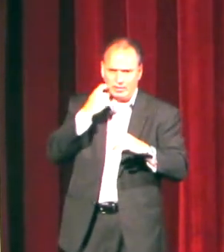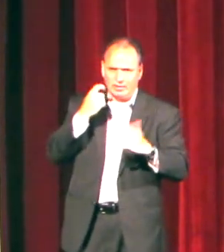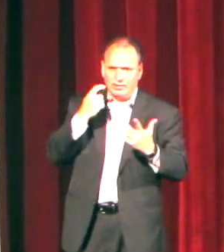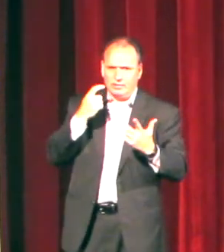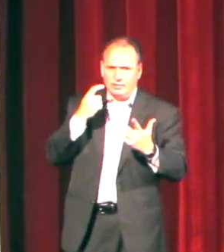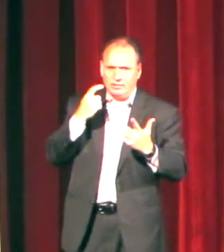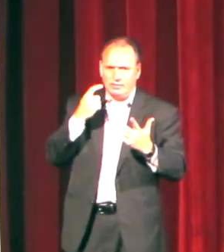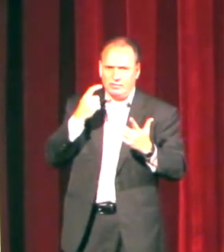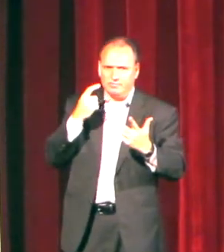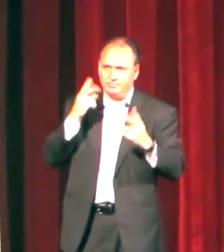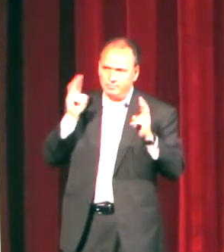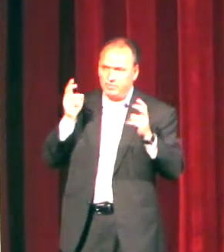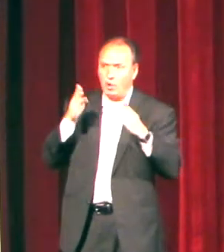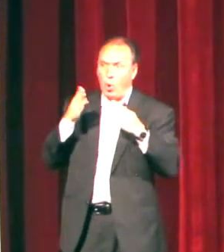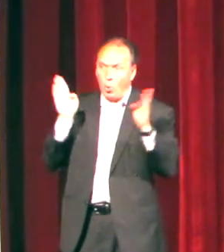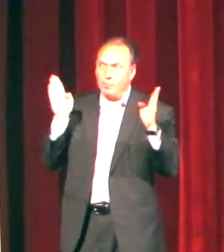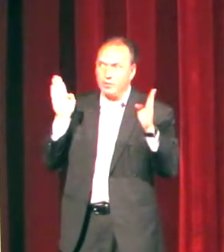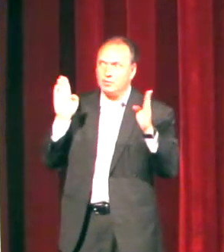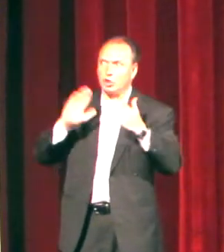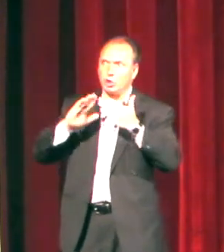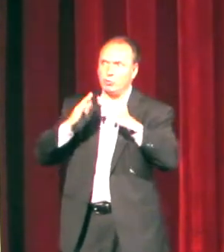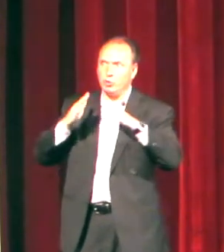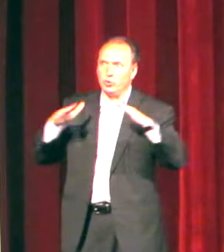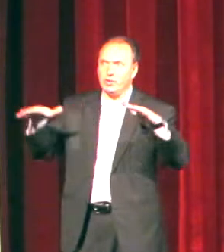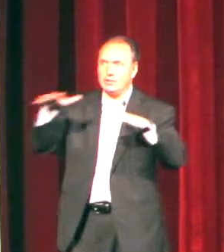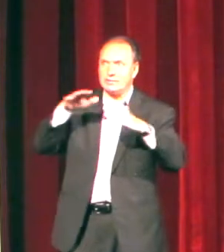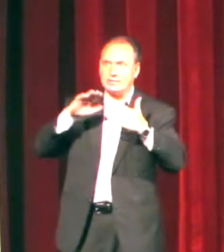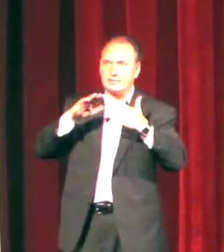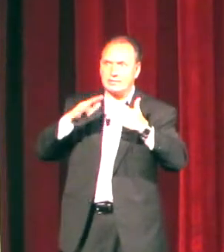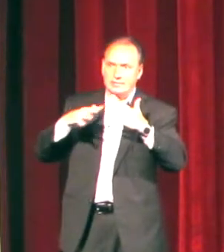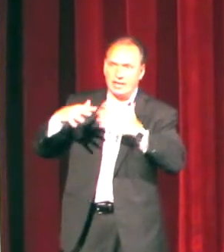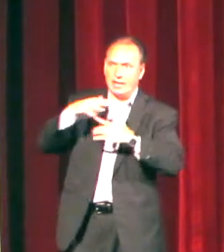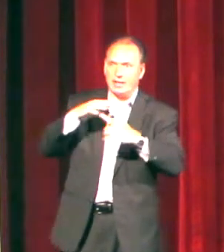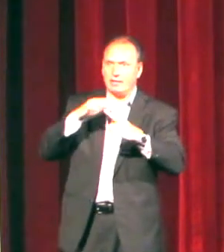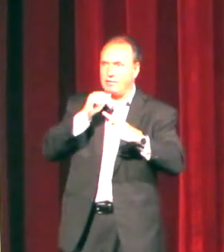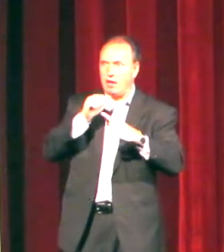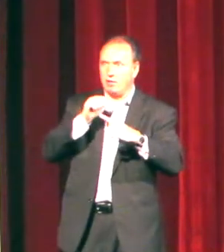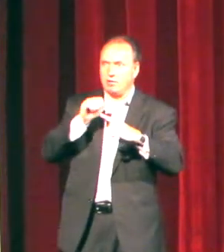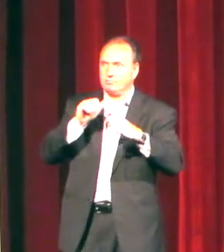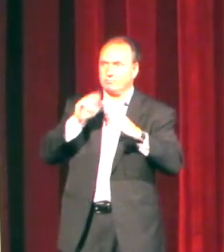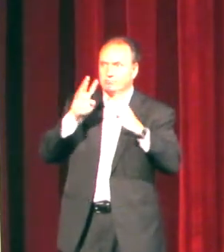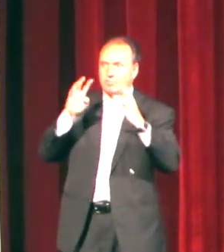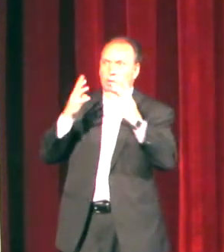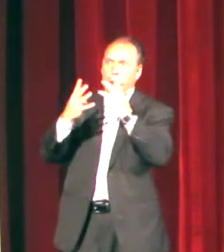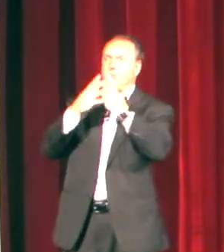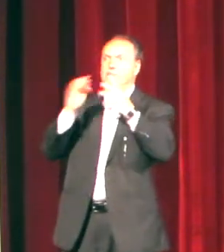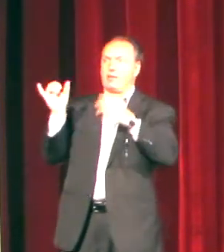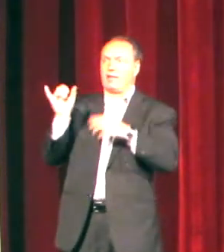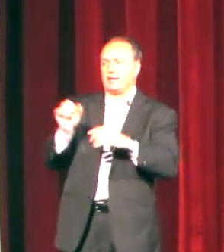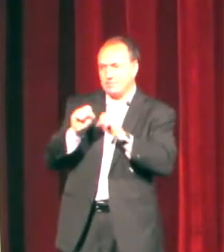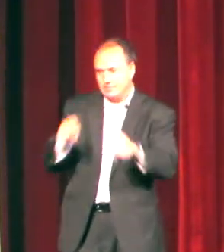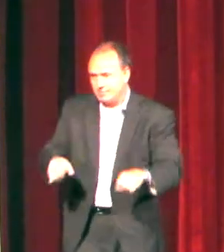being an open community setting opposed to a completely locked down and prison-like system.